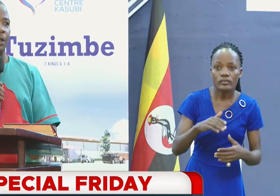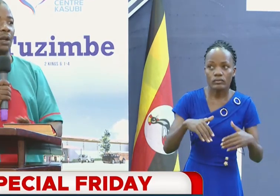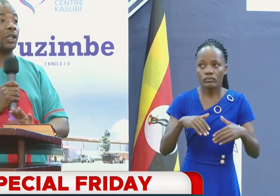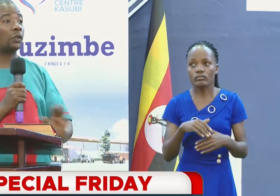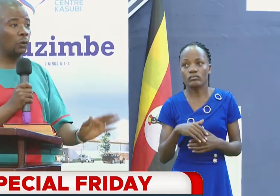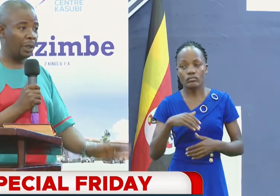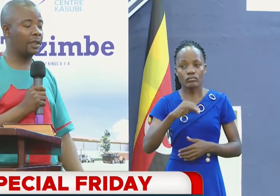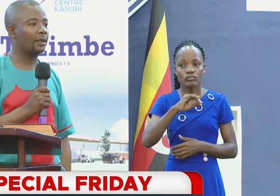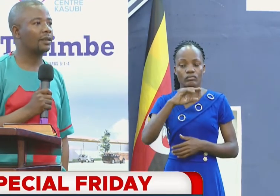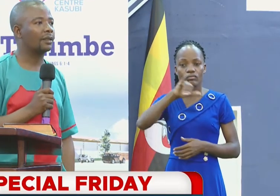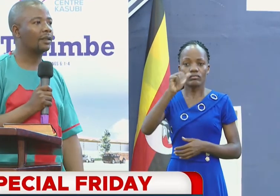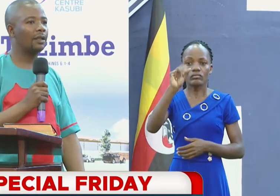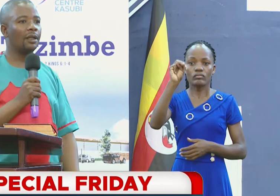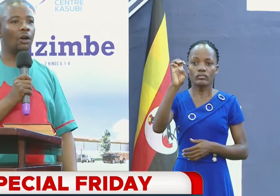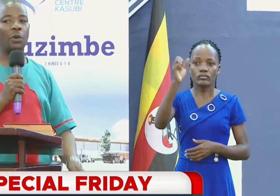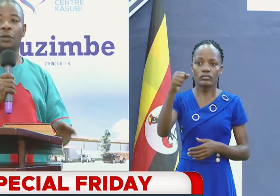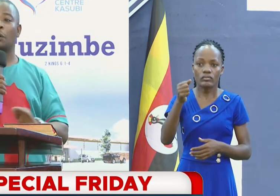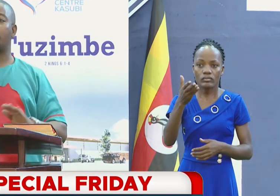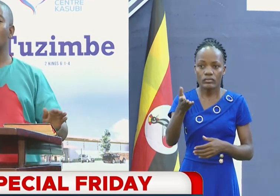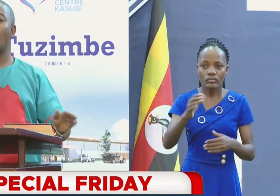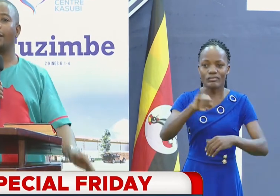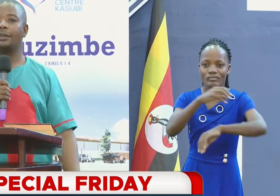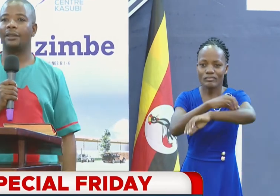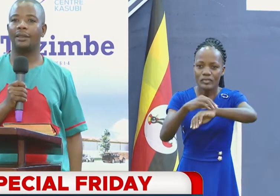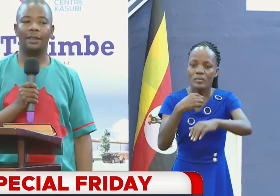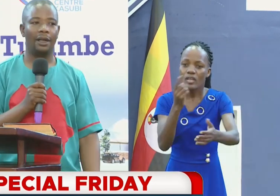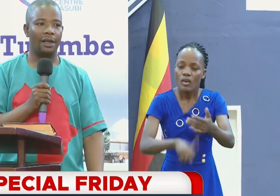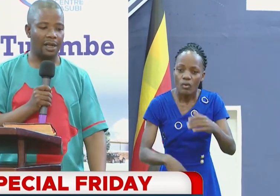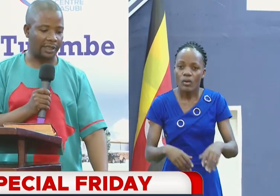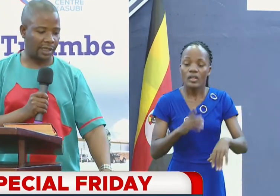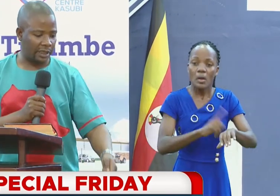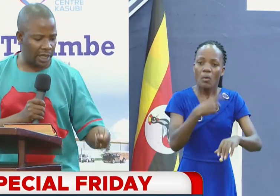says tiwaliwesubi, that there is hope. Omutibwe gutemwa, if